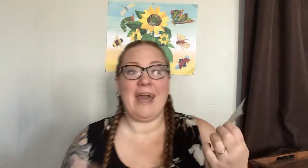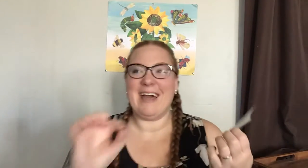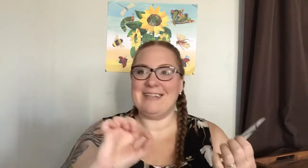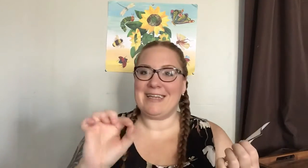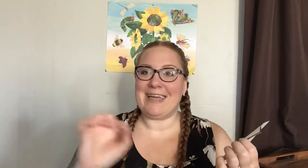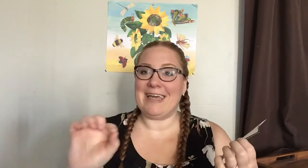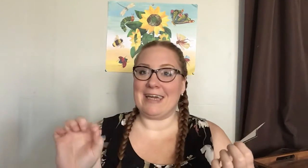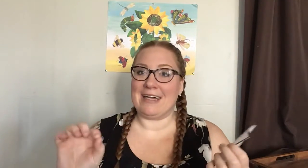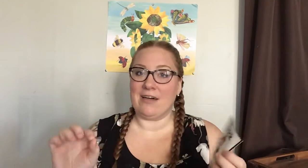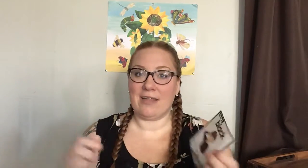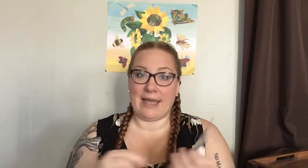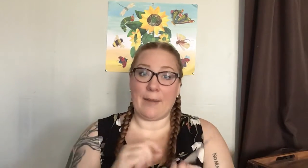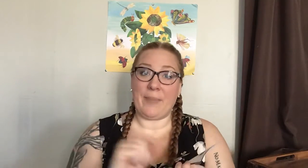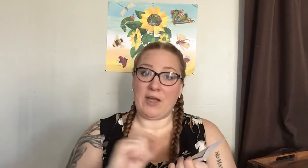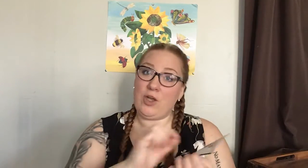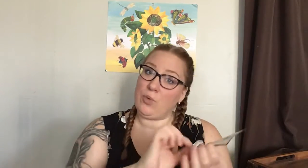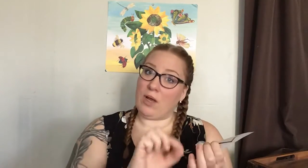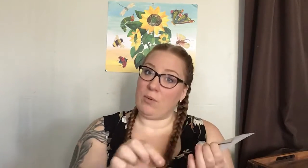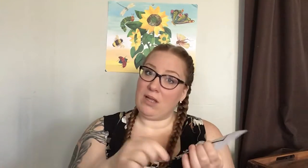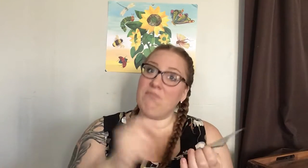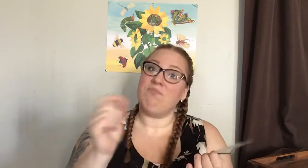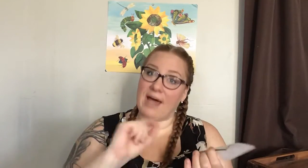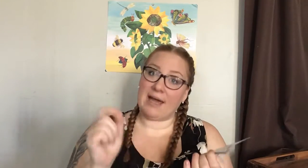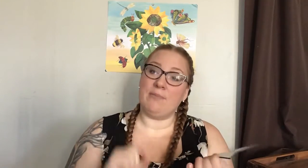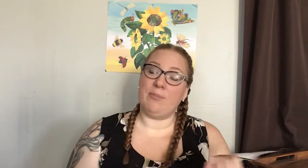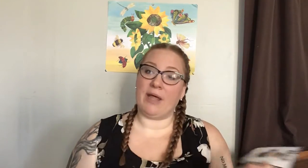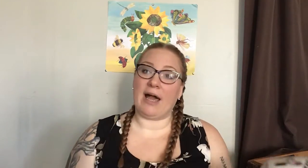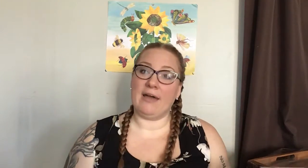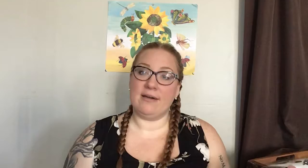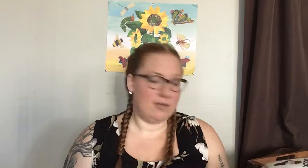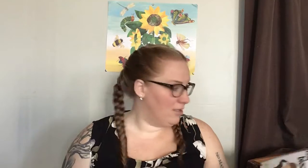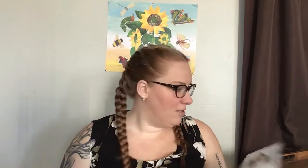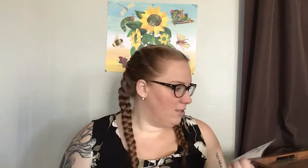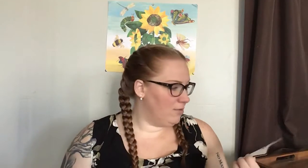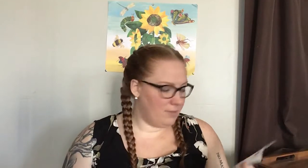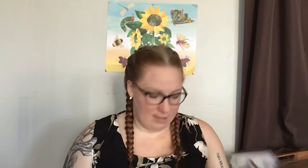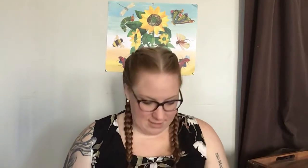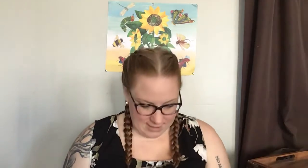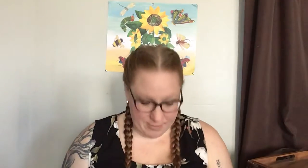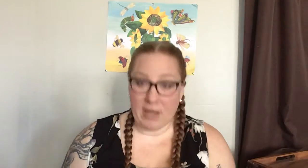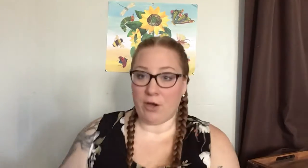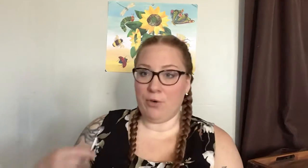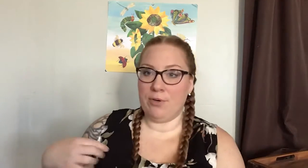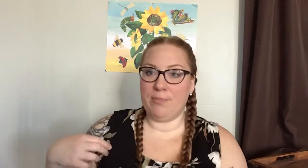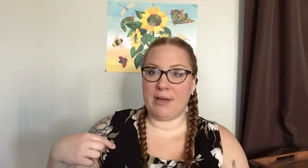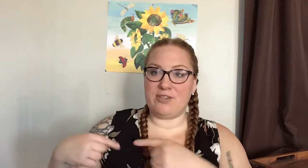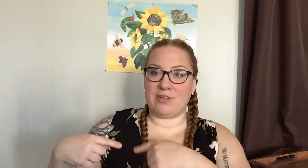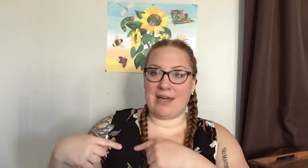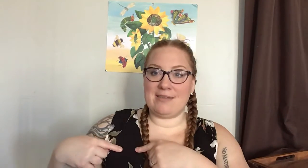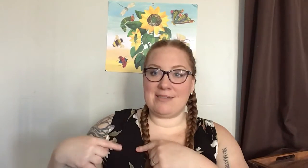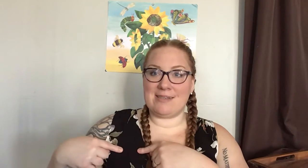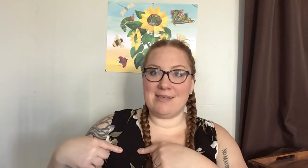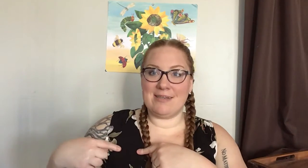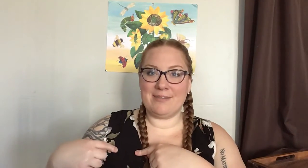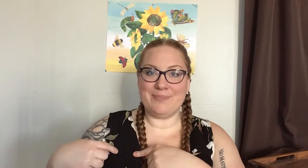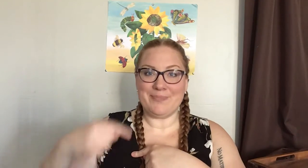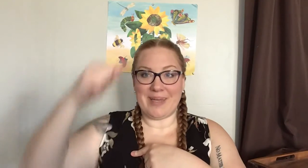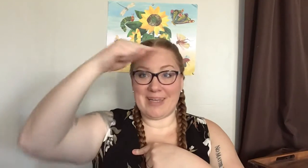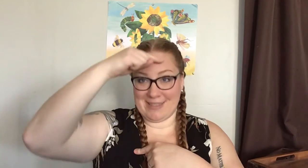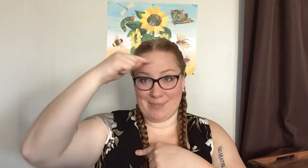And ink, like in a pen you write with, that can be black. What else is black? Oh, my dress is